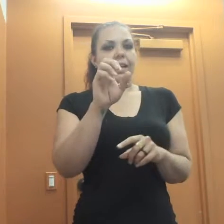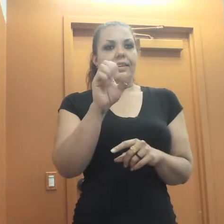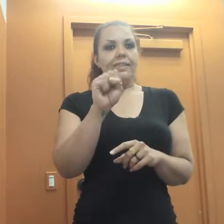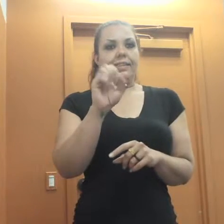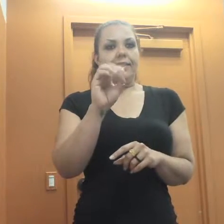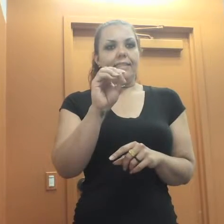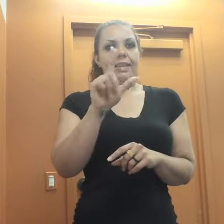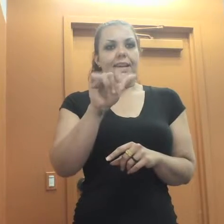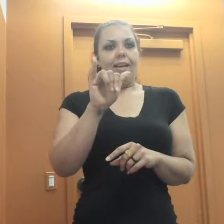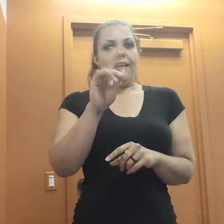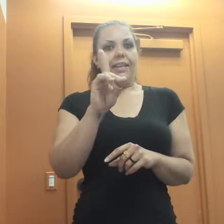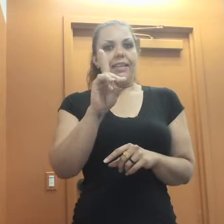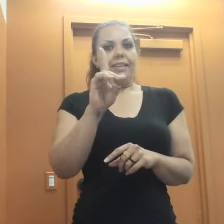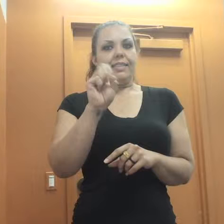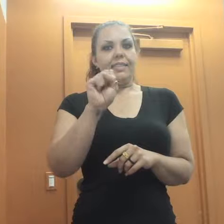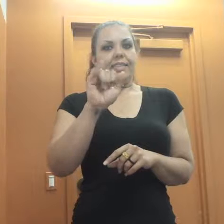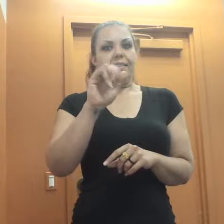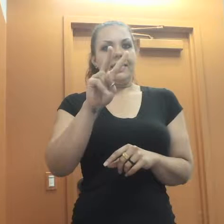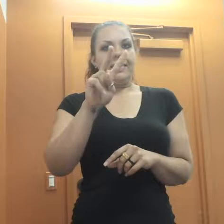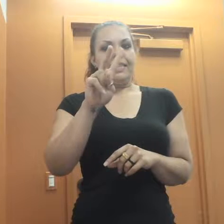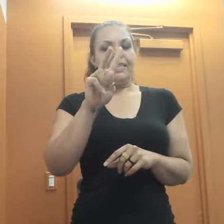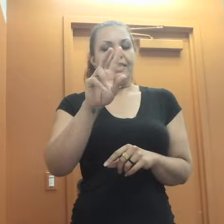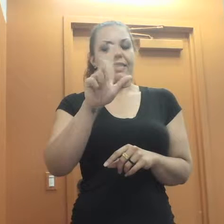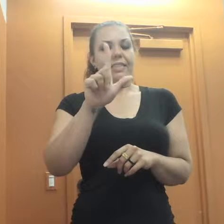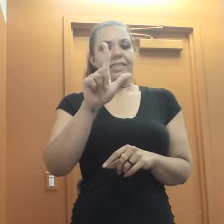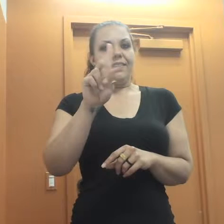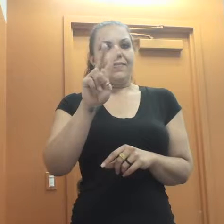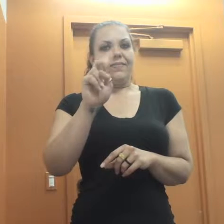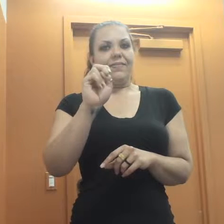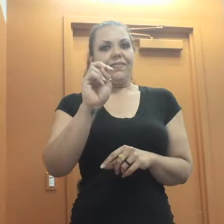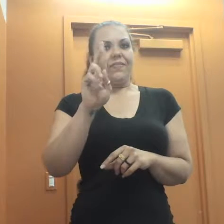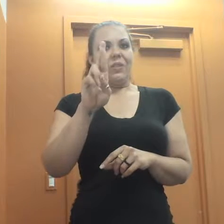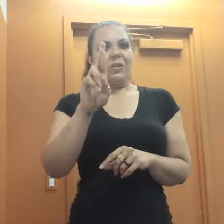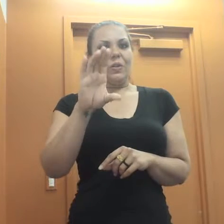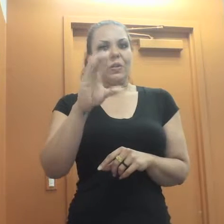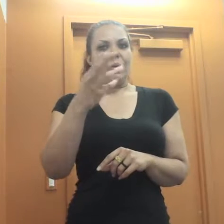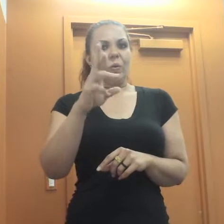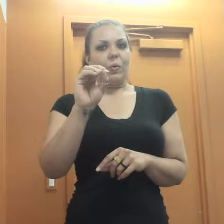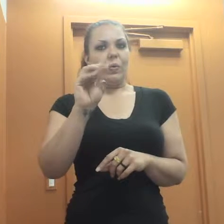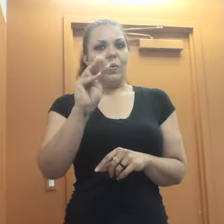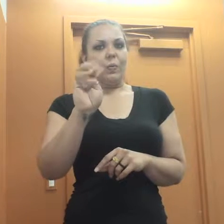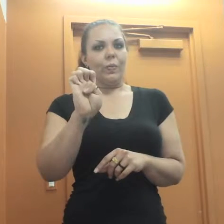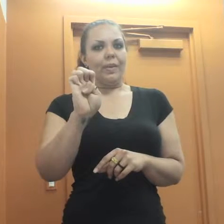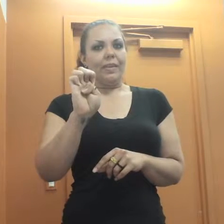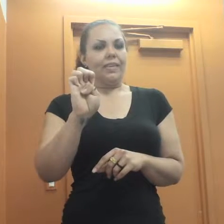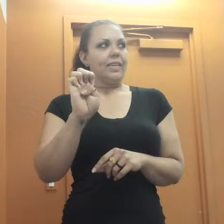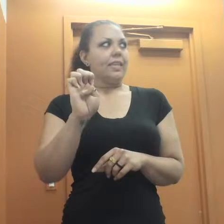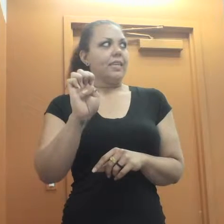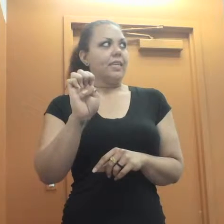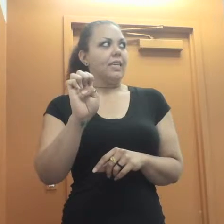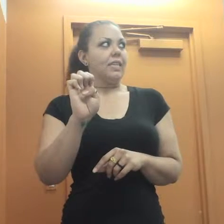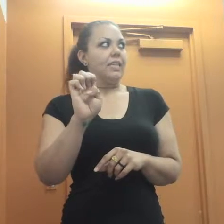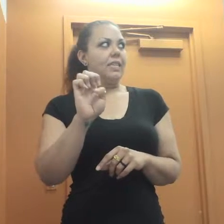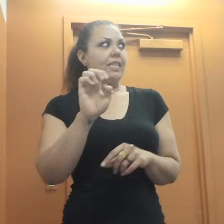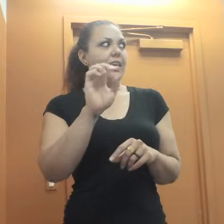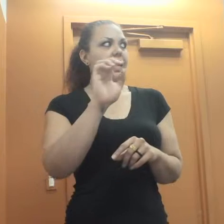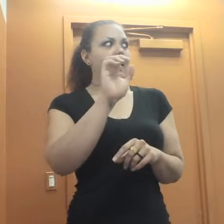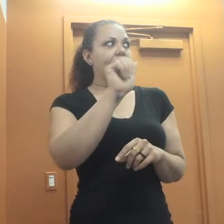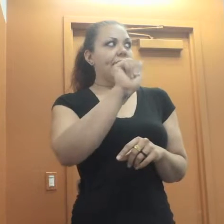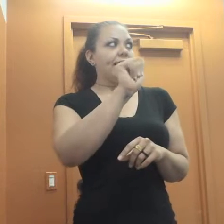Ag2CrO4, is in equilibrium with its aqueous ions, silver ion and chromium ion. The equilibrium